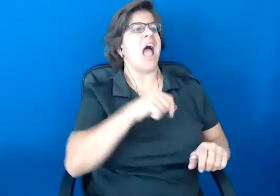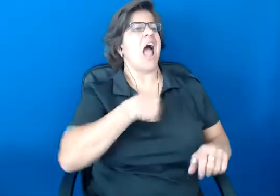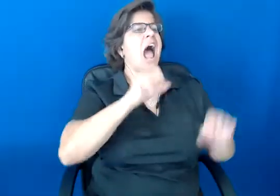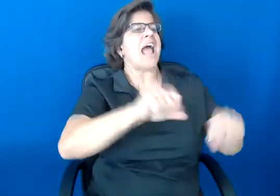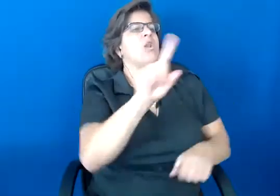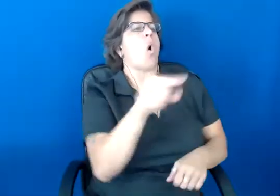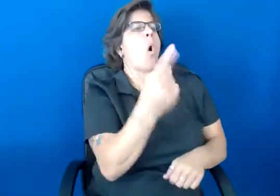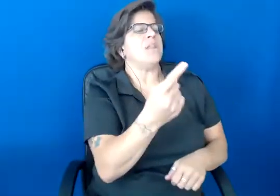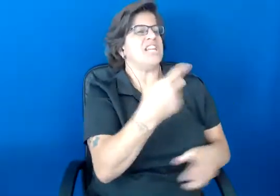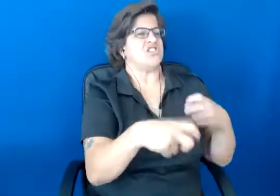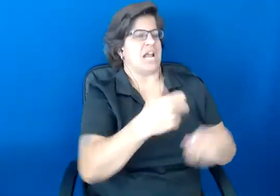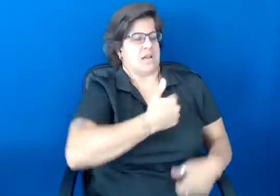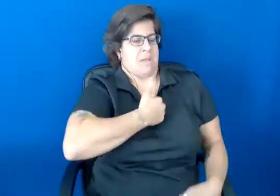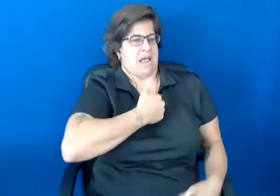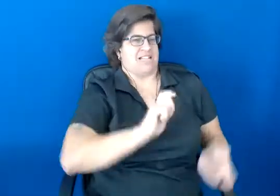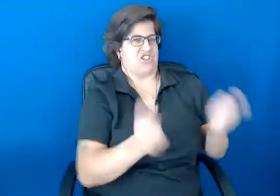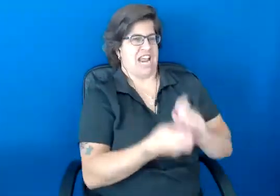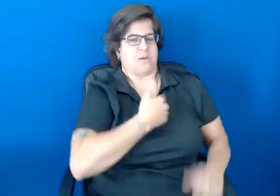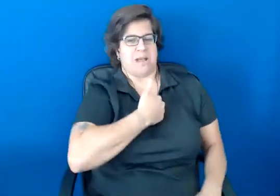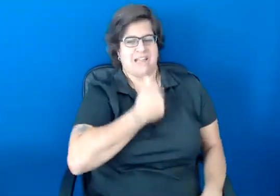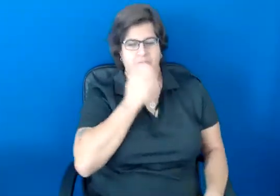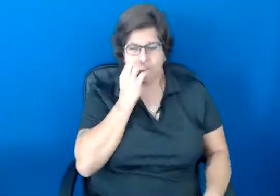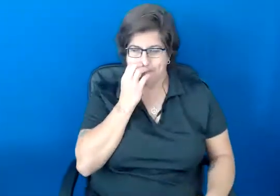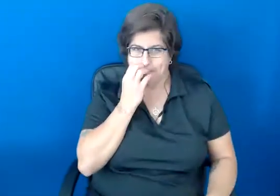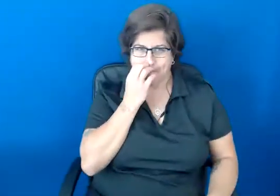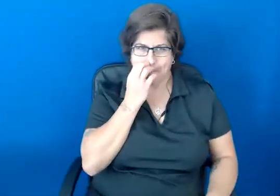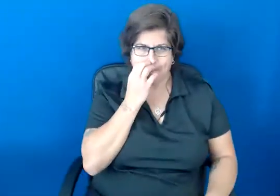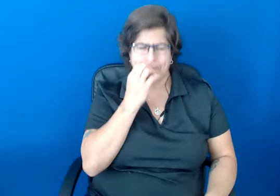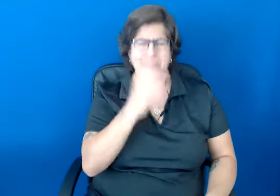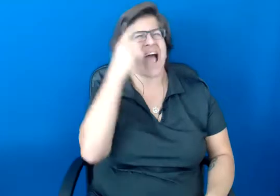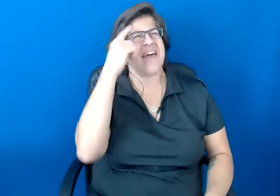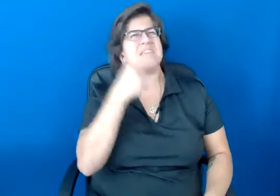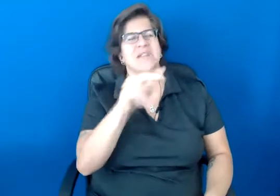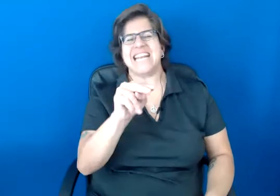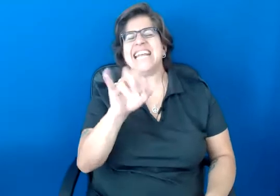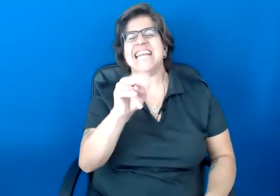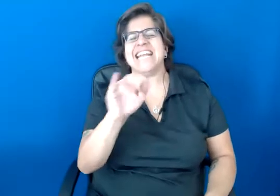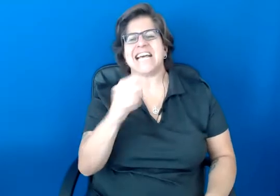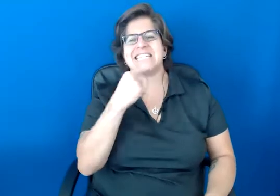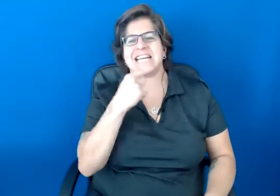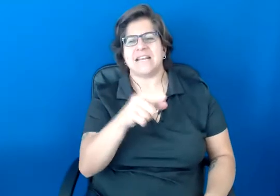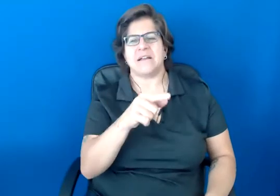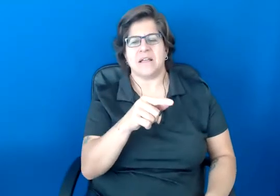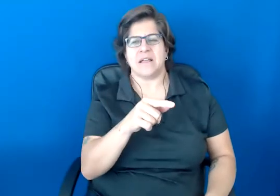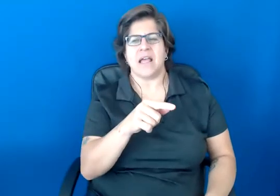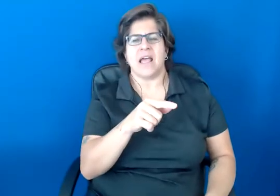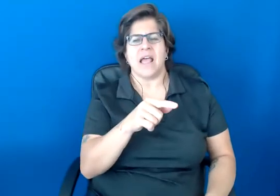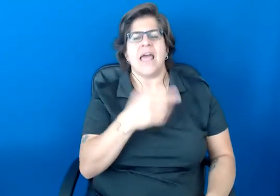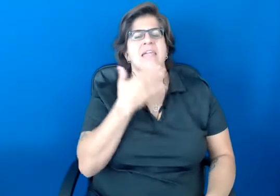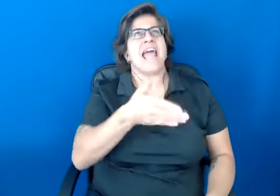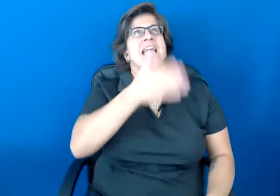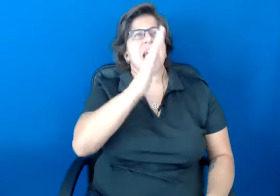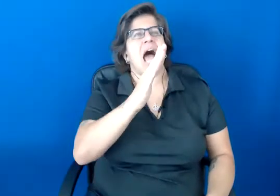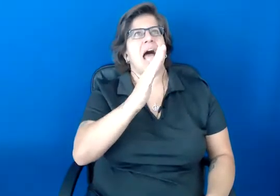were right. Nina put it in there. She said, I think it was something like this: thank God my problems are of my own making and not your making, because if they